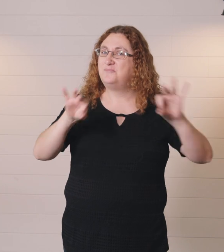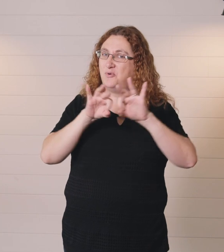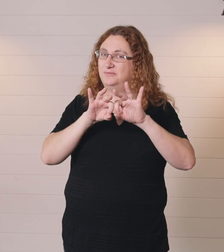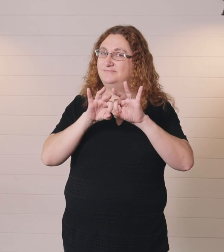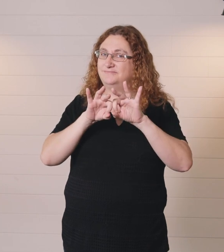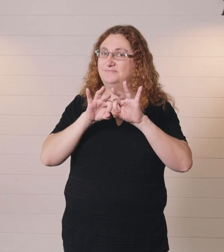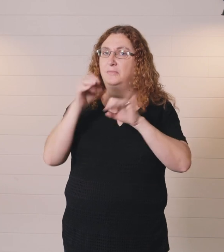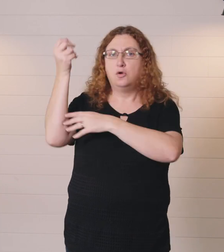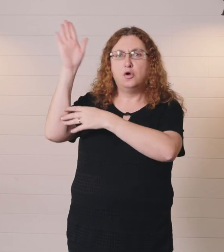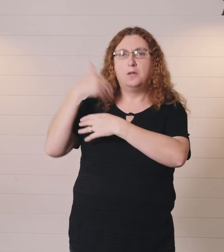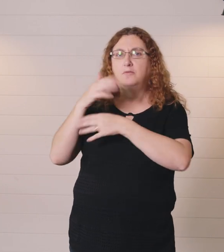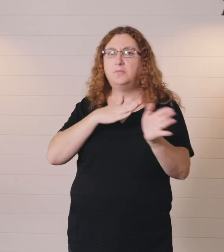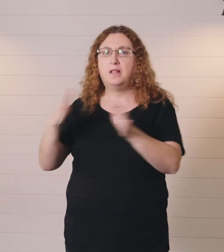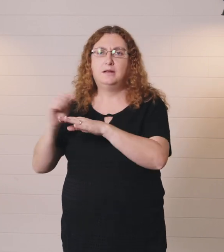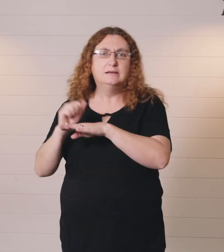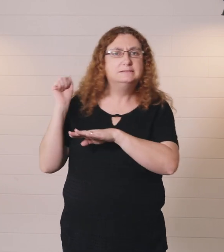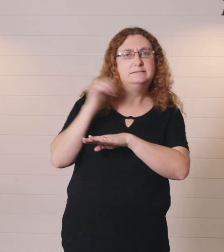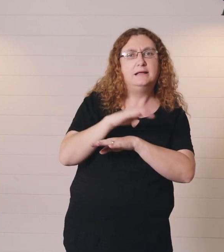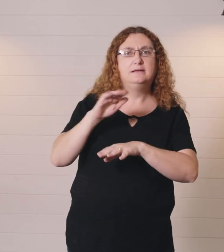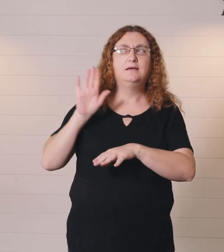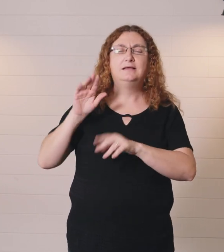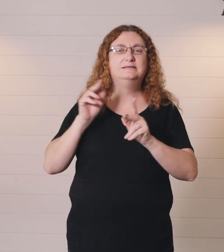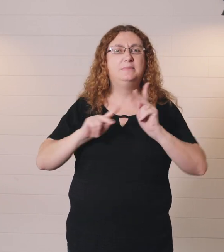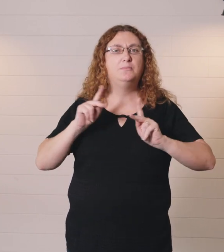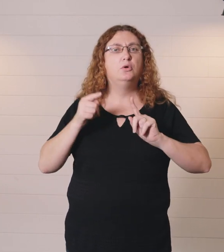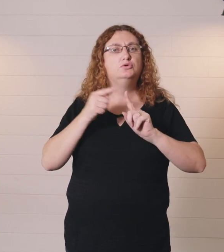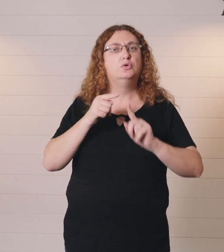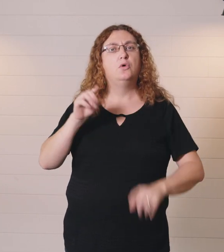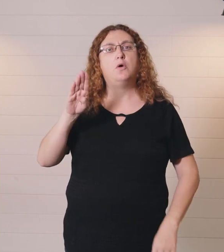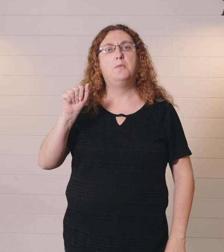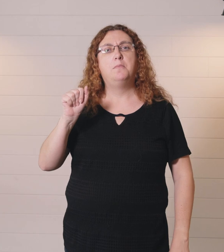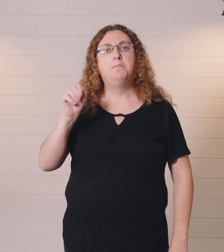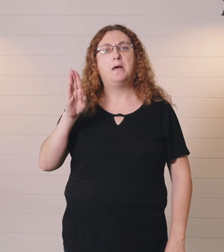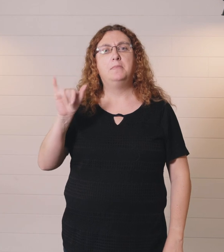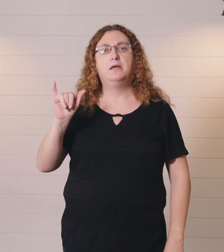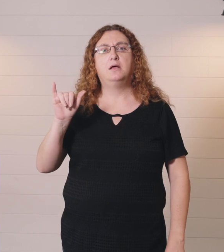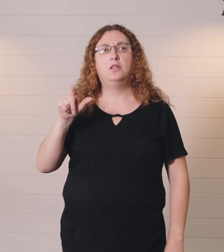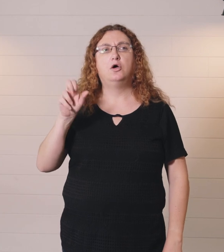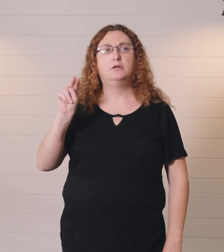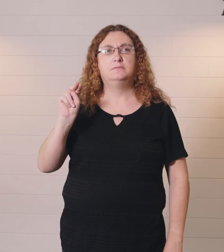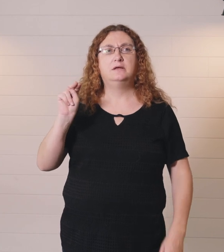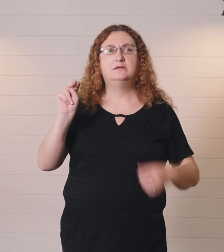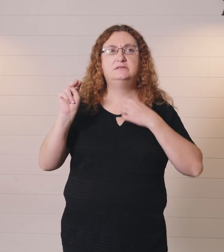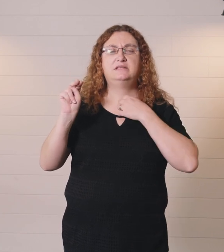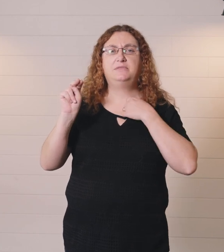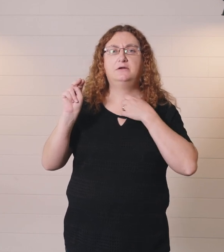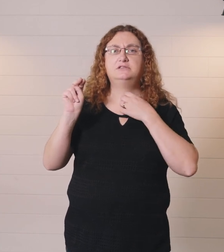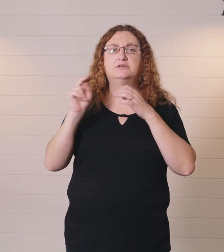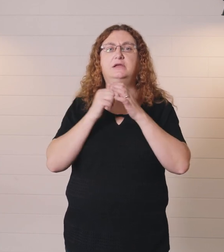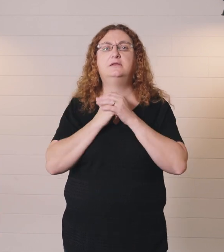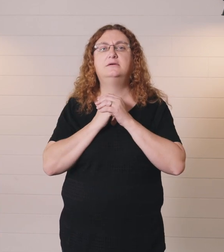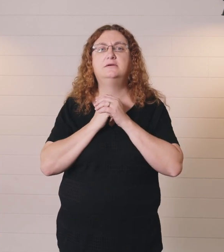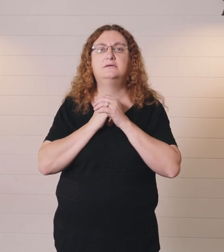Babylon to begin with. Hundreds of years earlier, as they came out of Egypt, headed into the Promised Land, he told